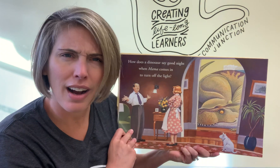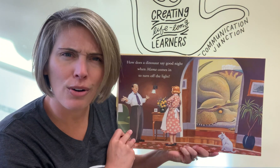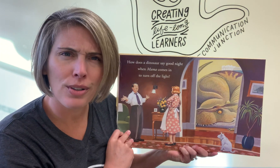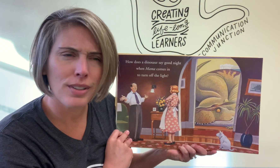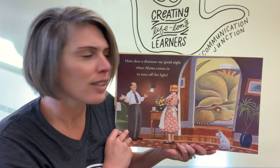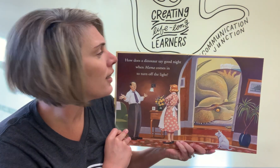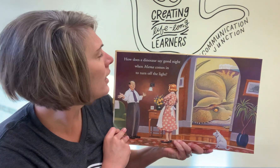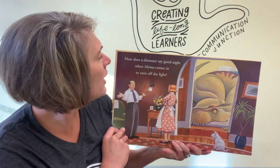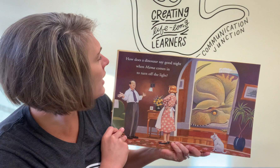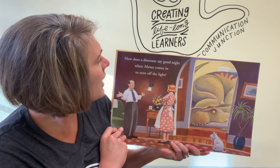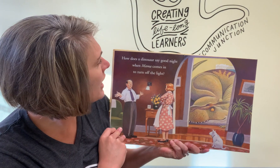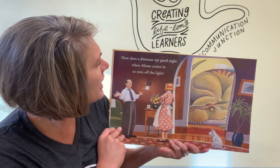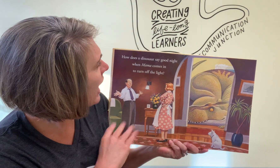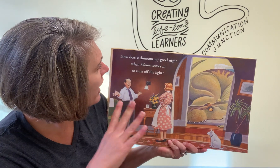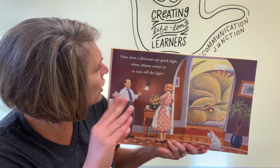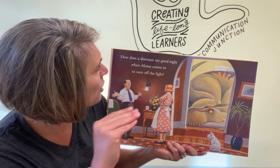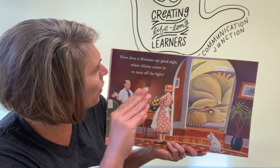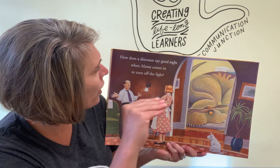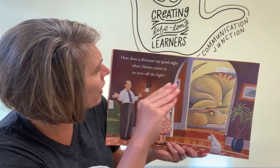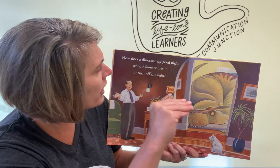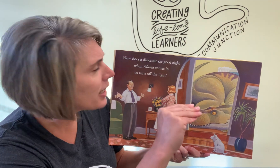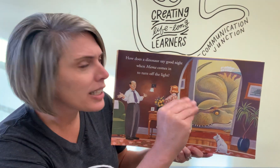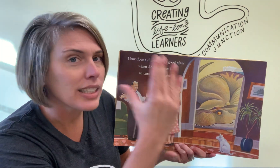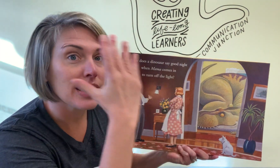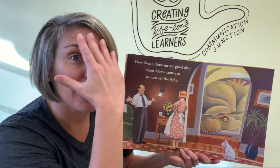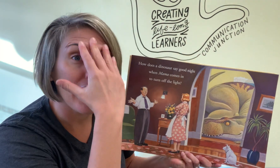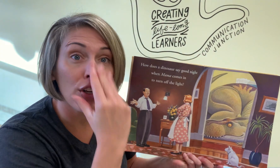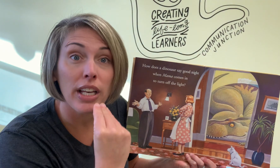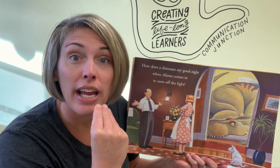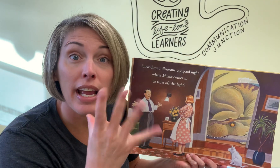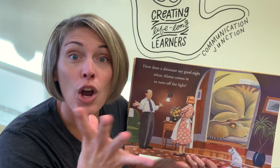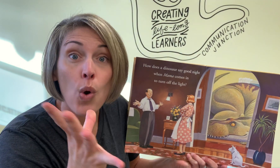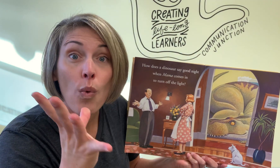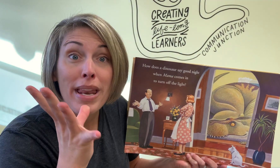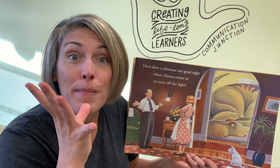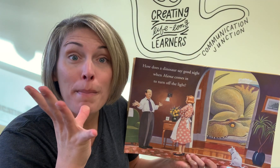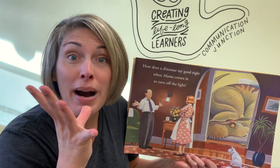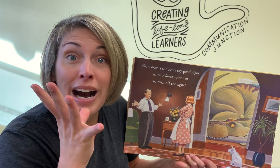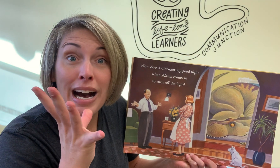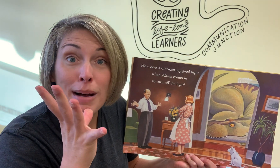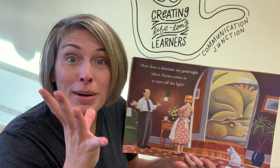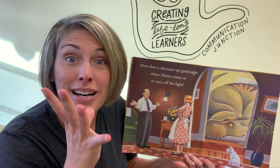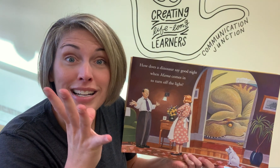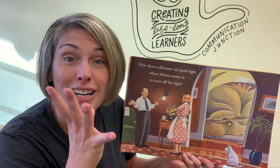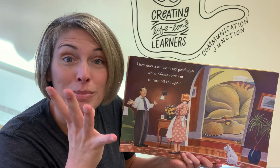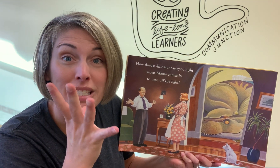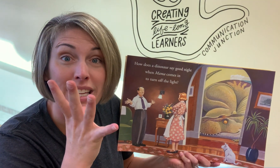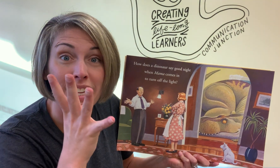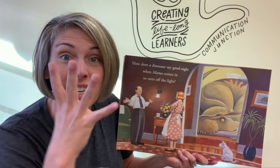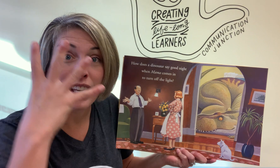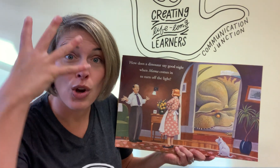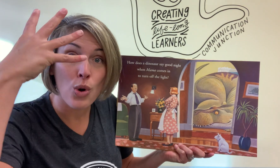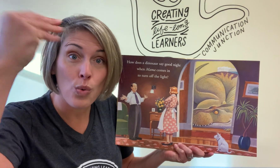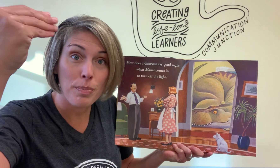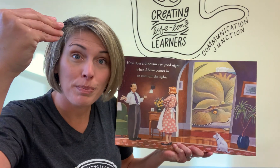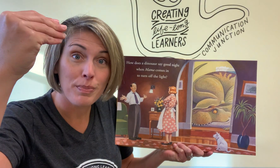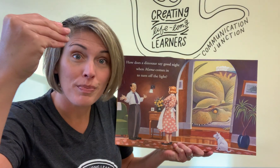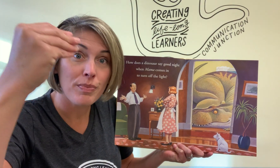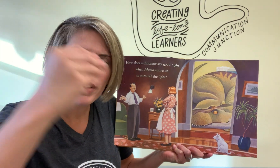How does a dinosaur say goodnight when Mama comes in, whoop,